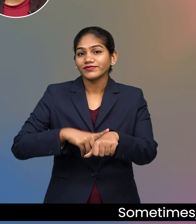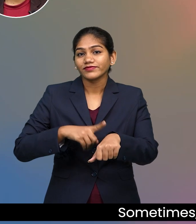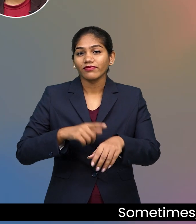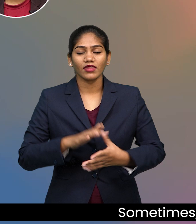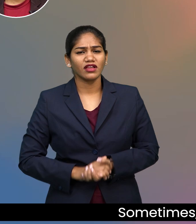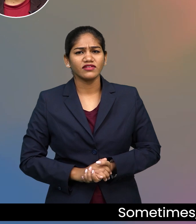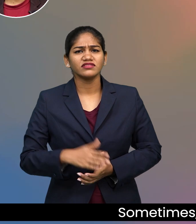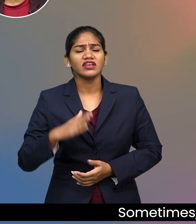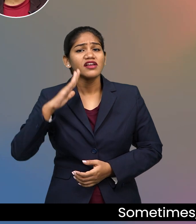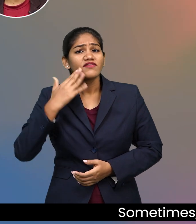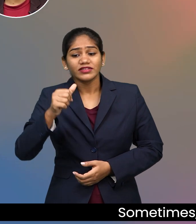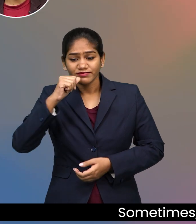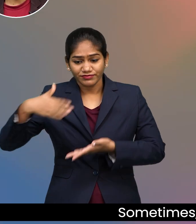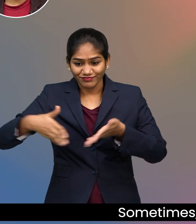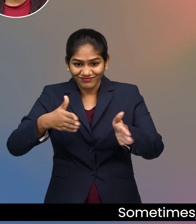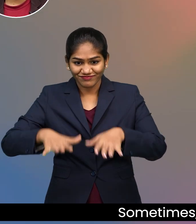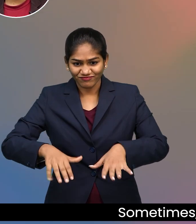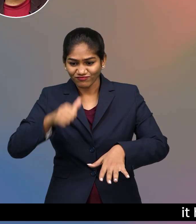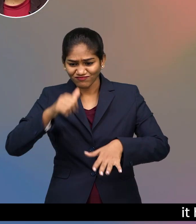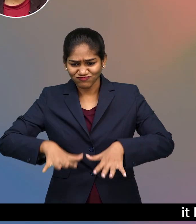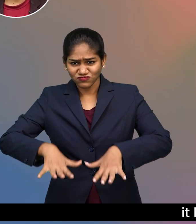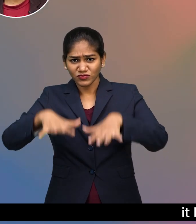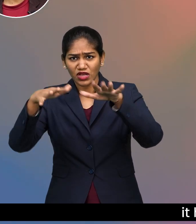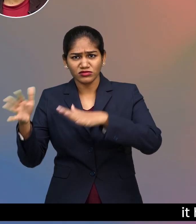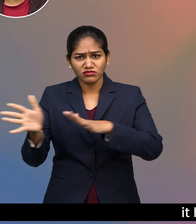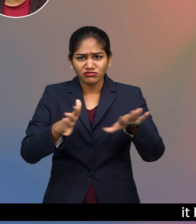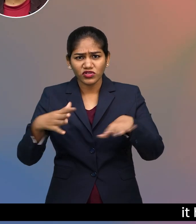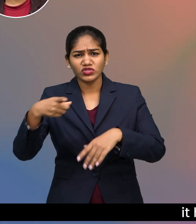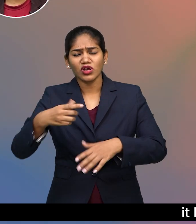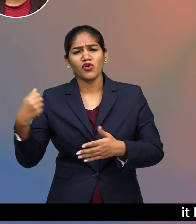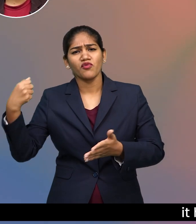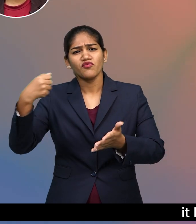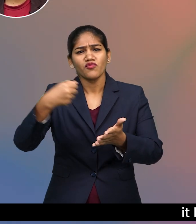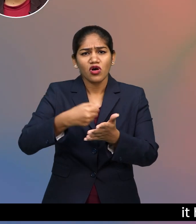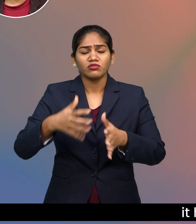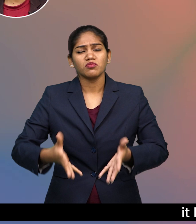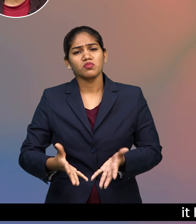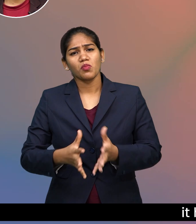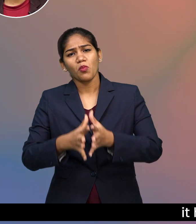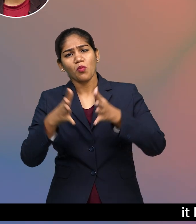Sometimes, when the river is flooded, it has greater force